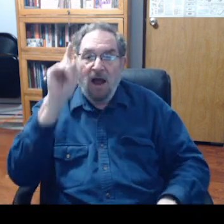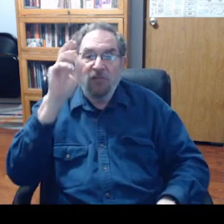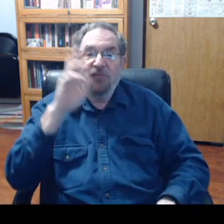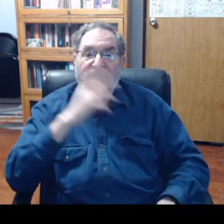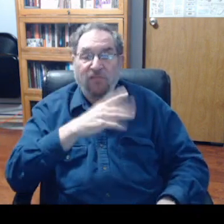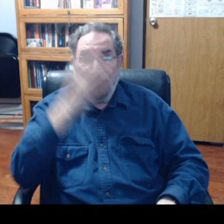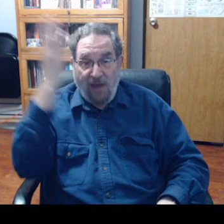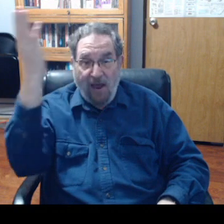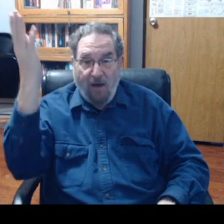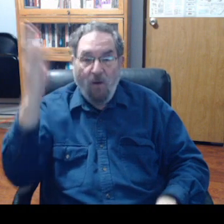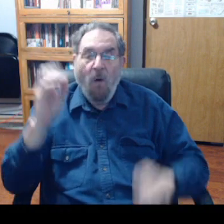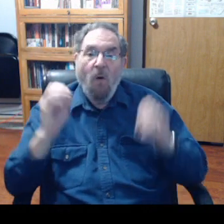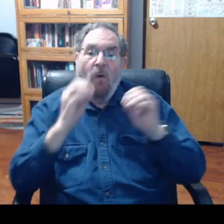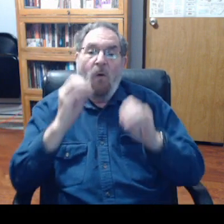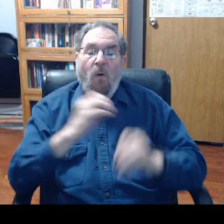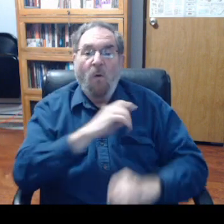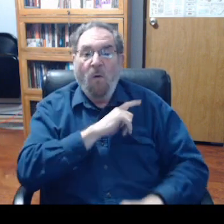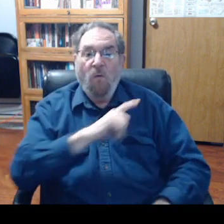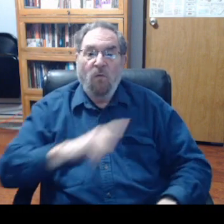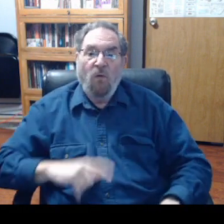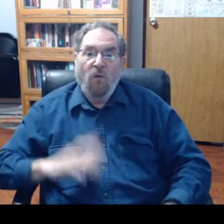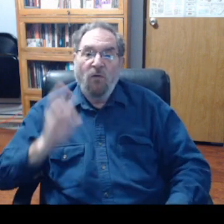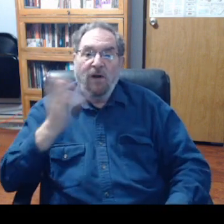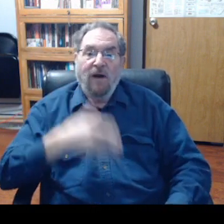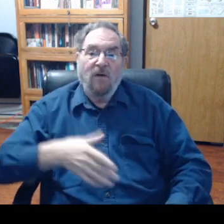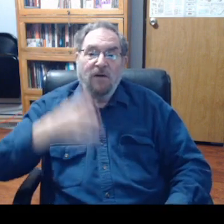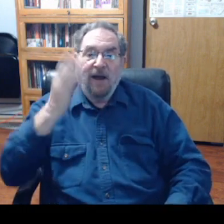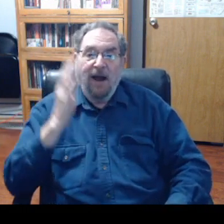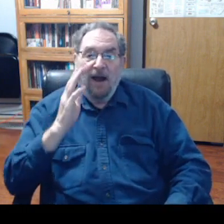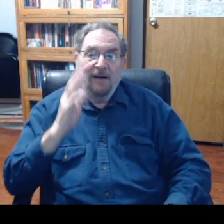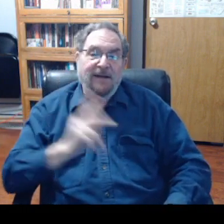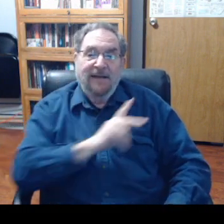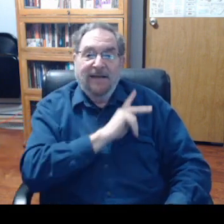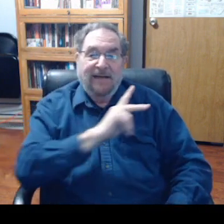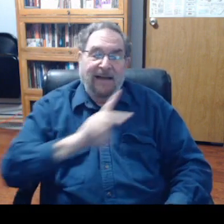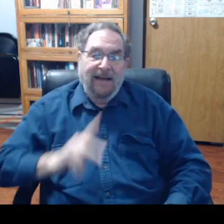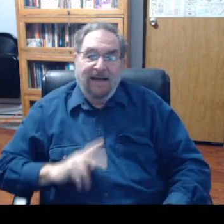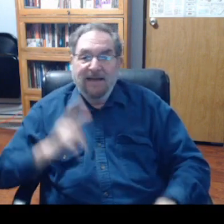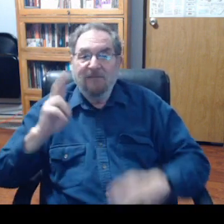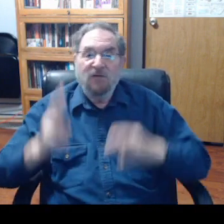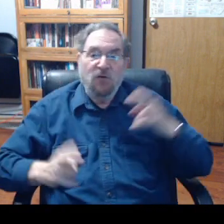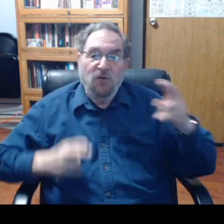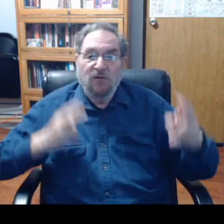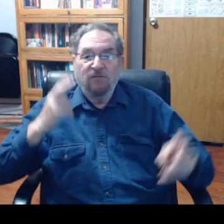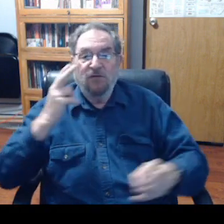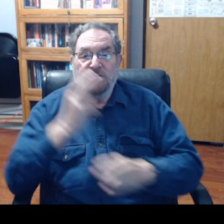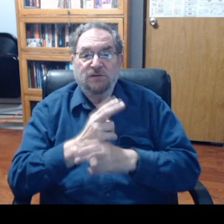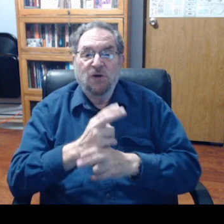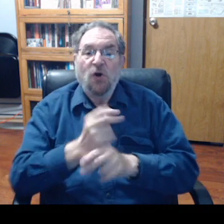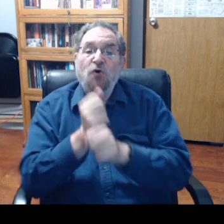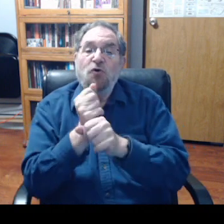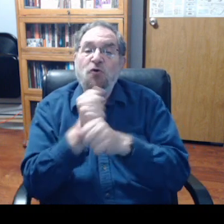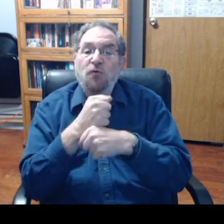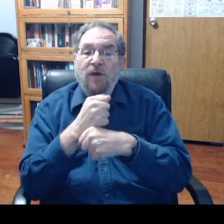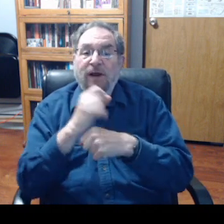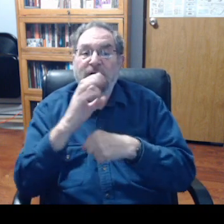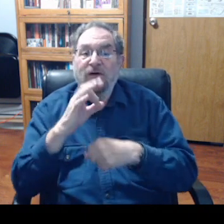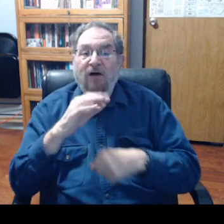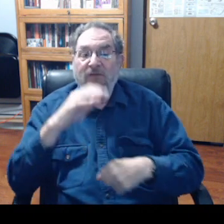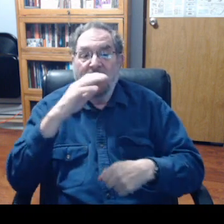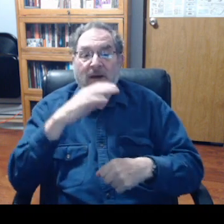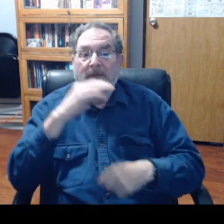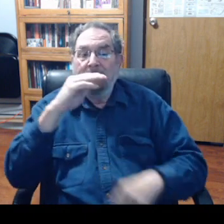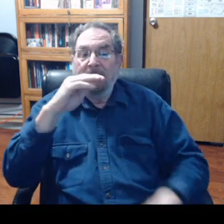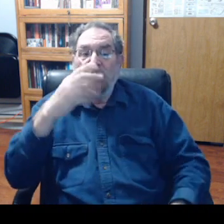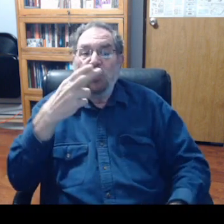Blessed art thou, O Lord our God, King of the universe, creator